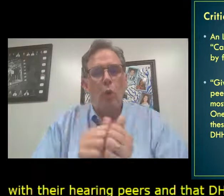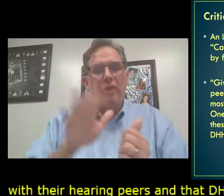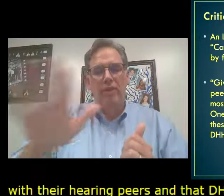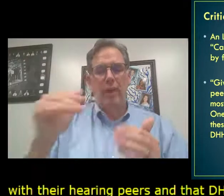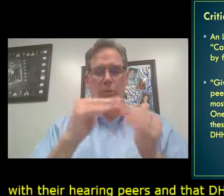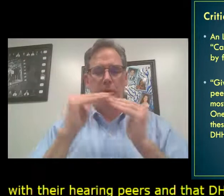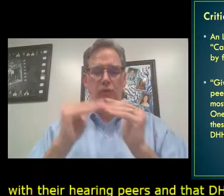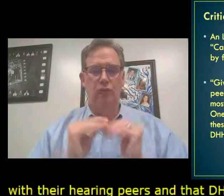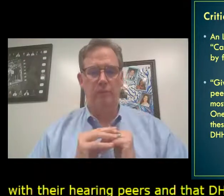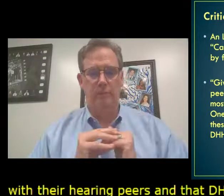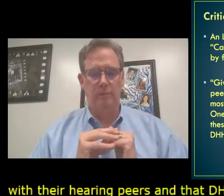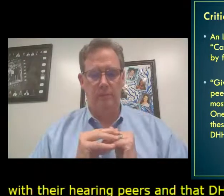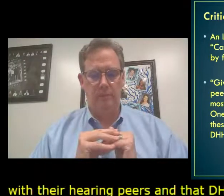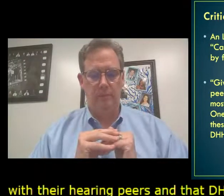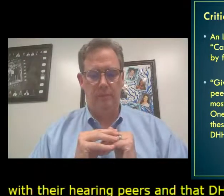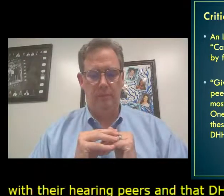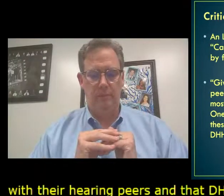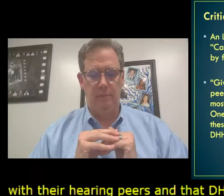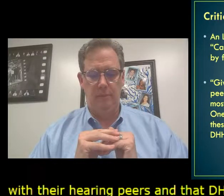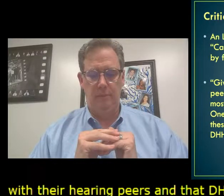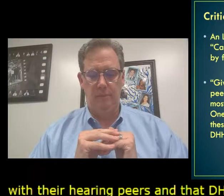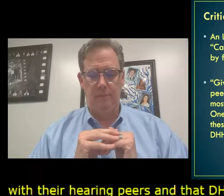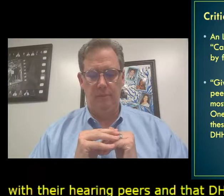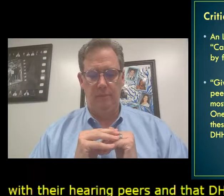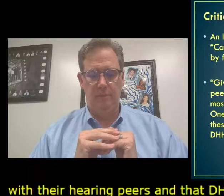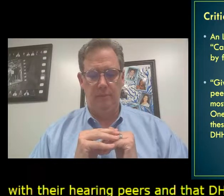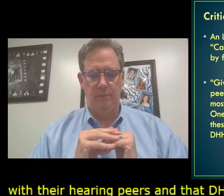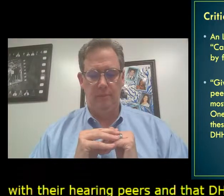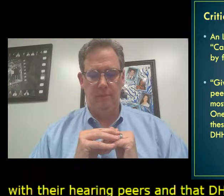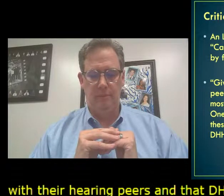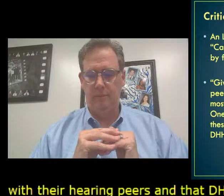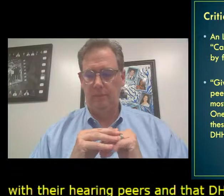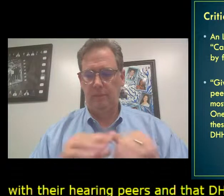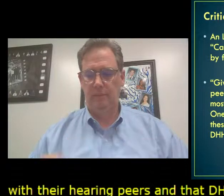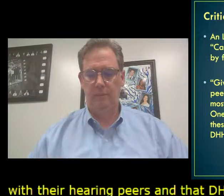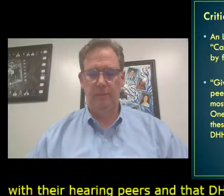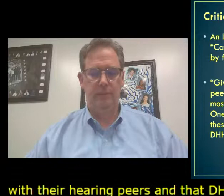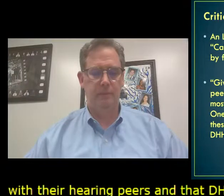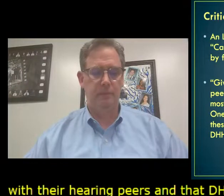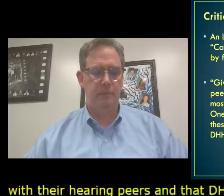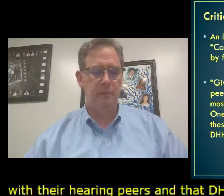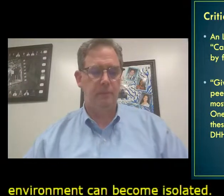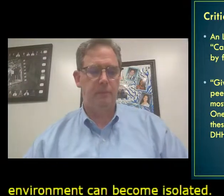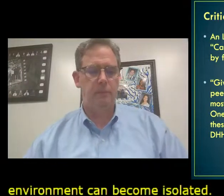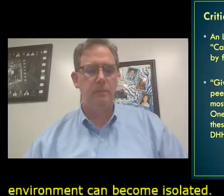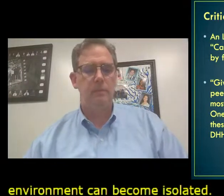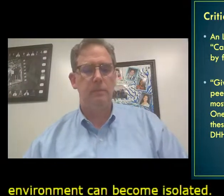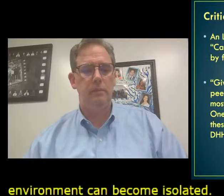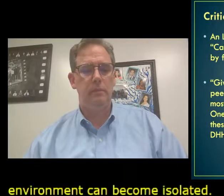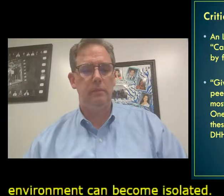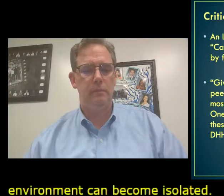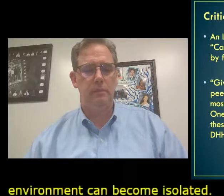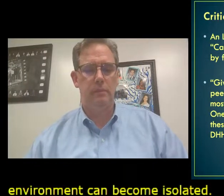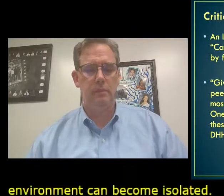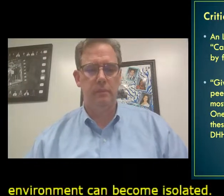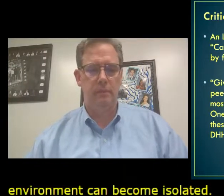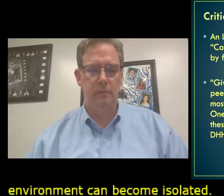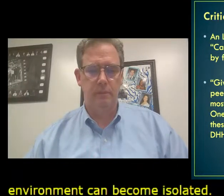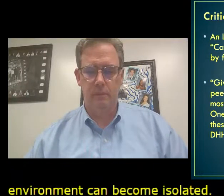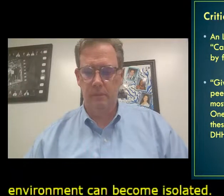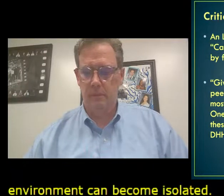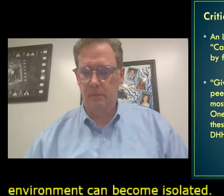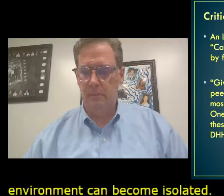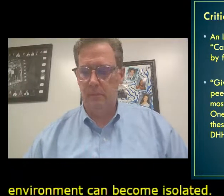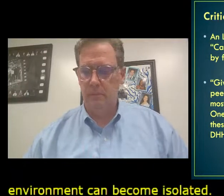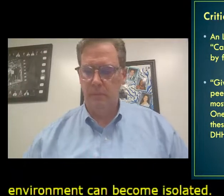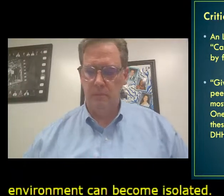Now, placement decisions should be made based on students being able to